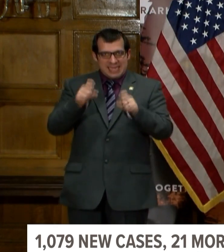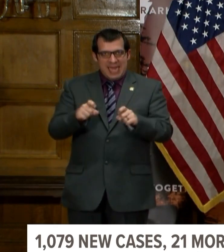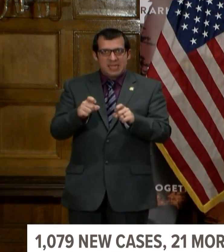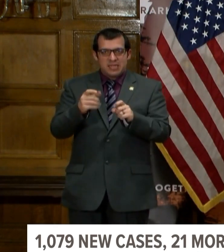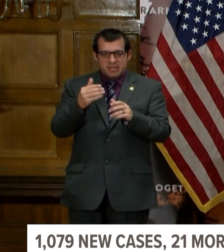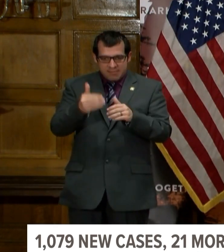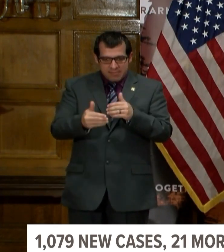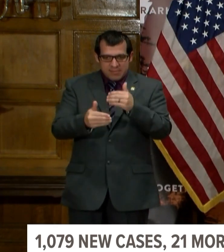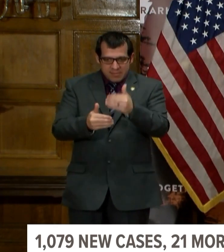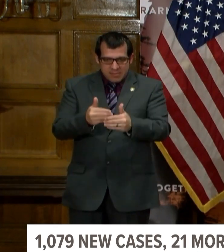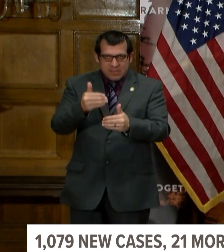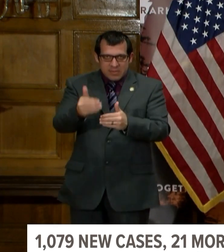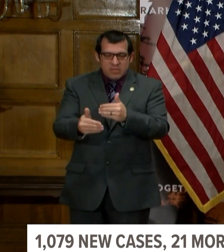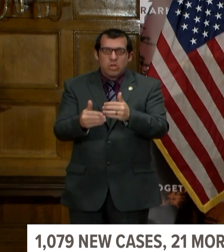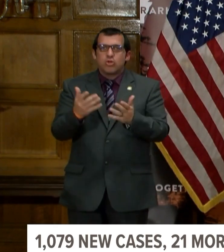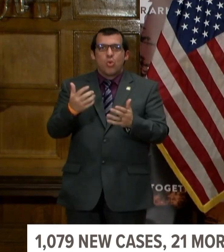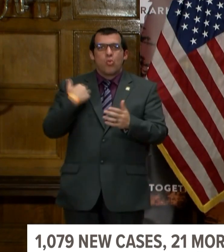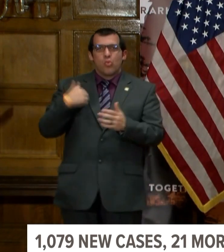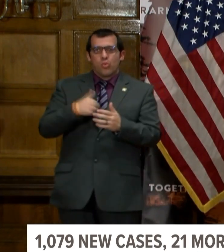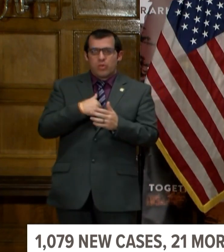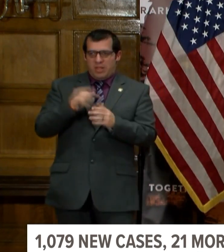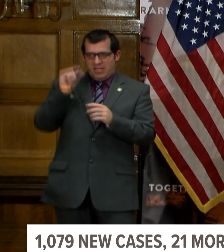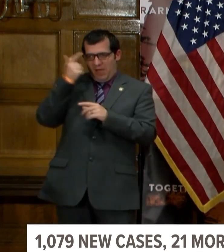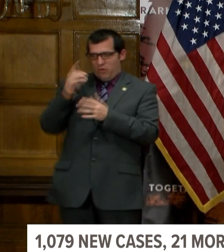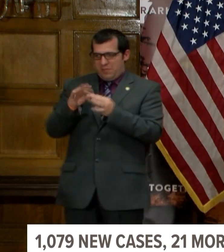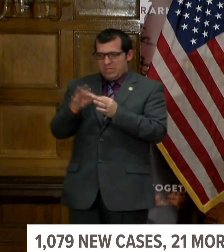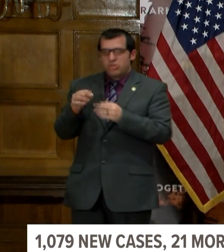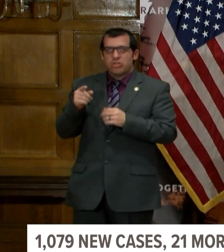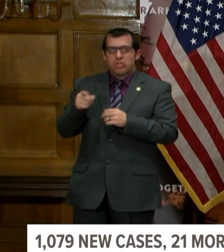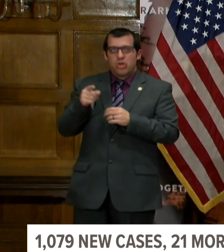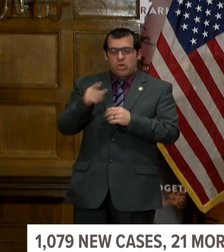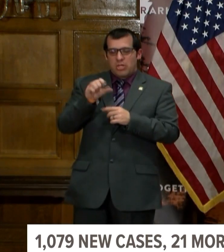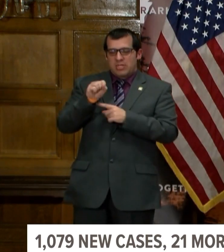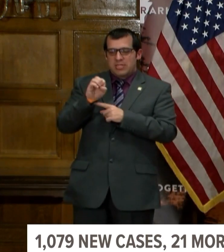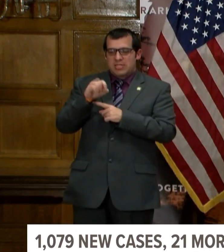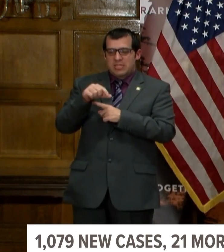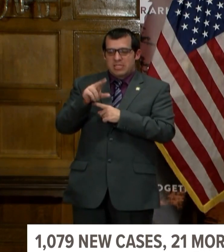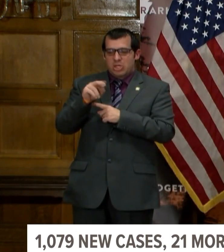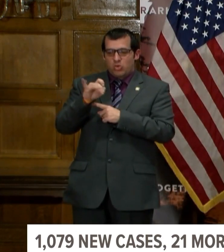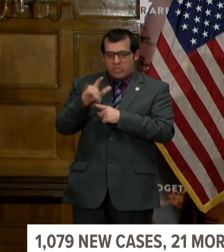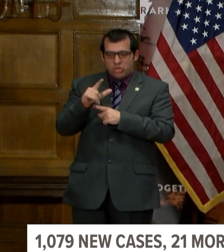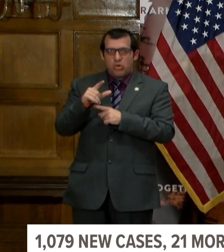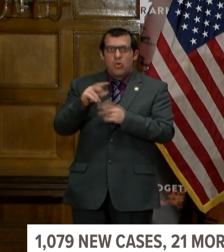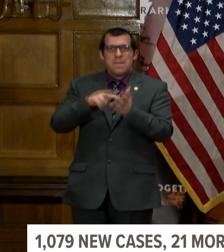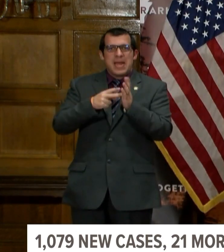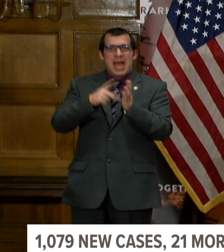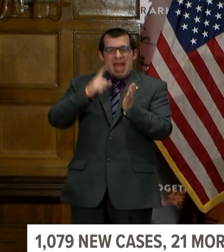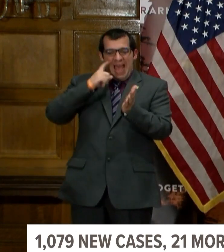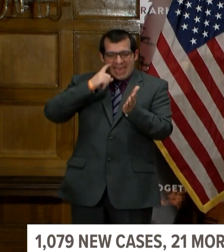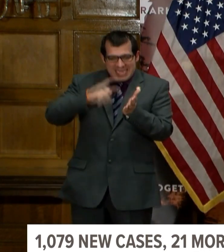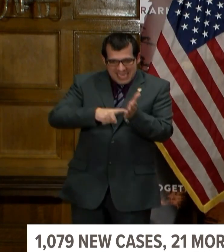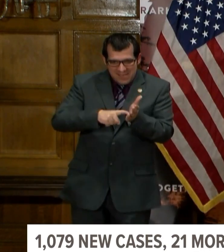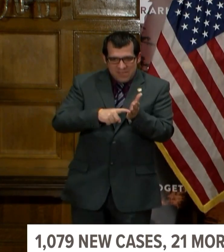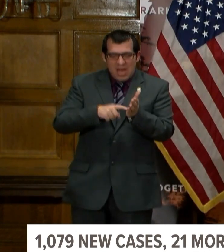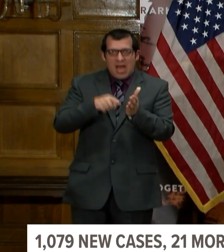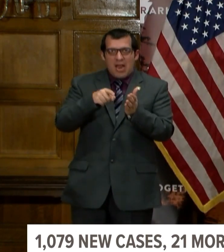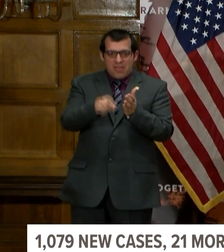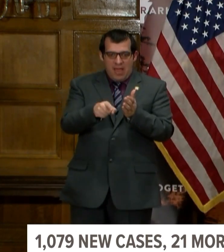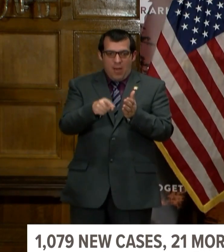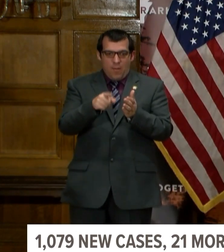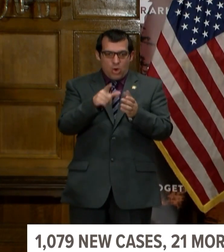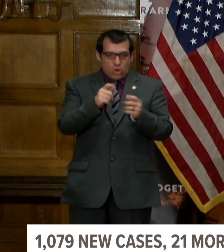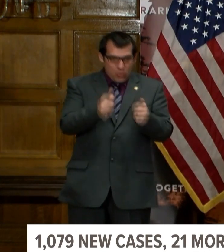as the governor mentioned, what we're looking for is sequential sentinel testing. That is identifying individuals